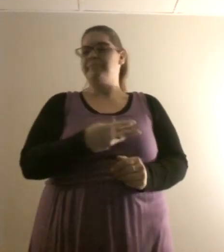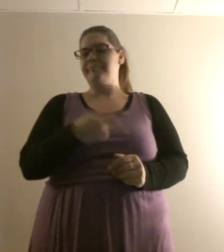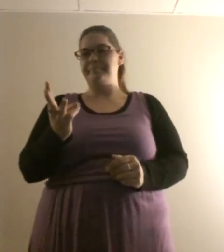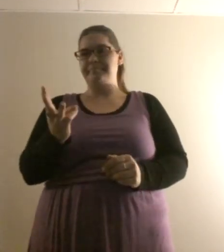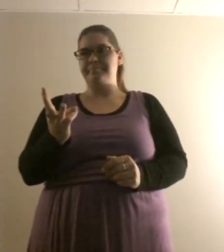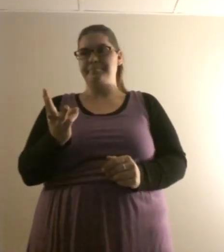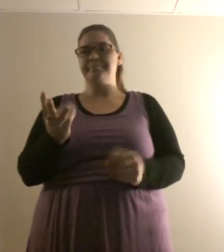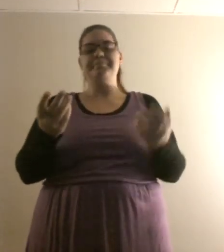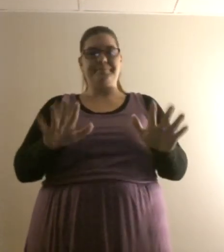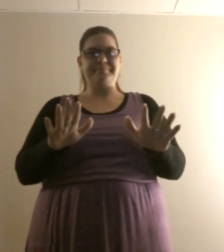2, you can go on and start 3.